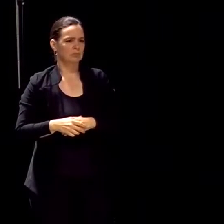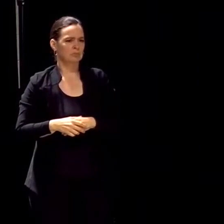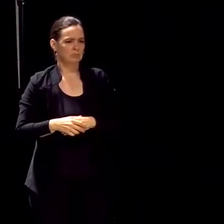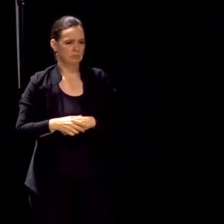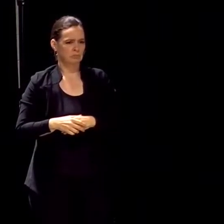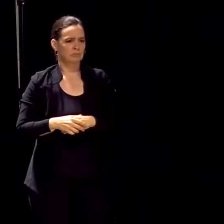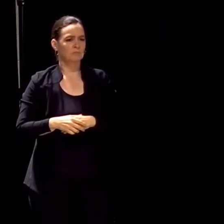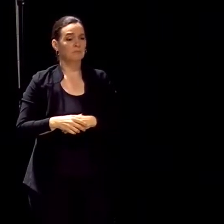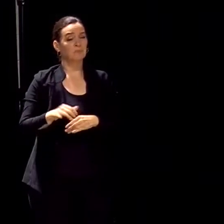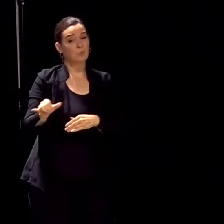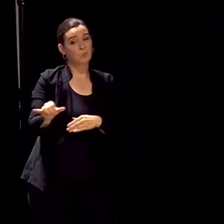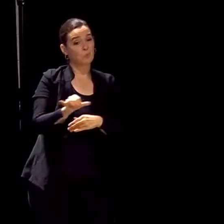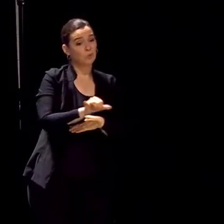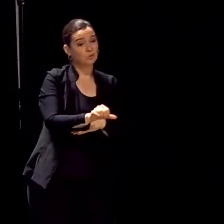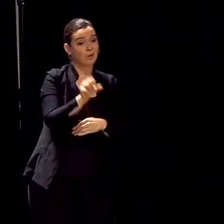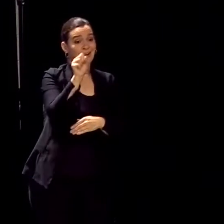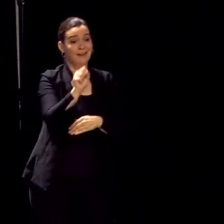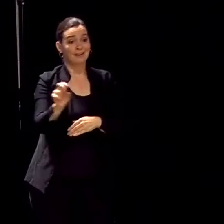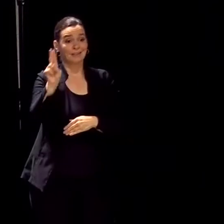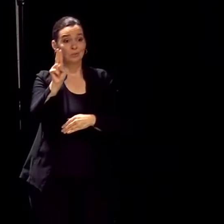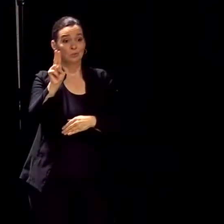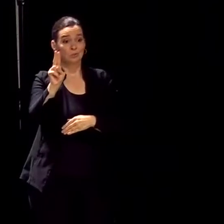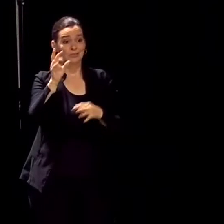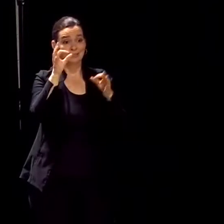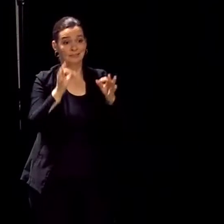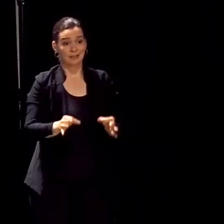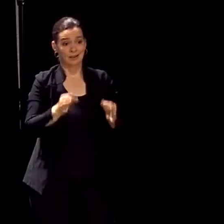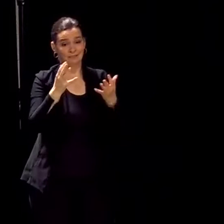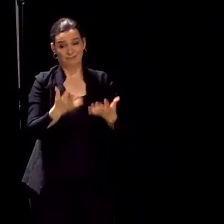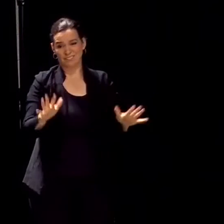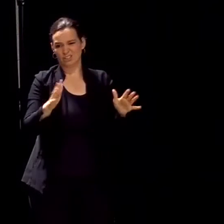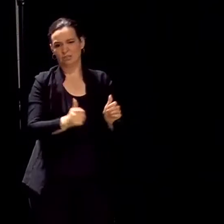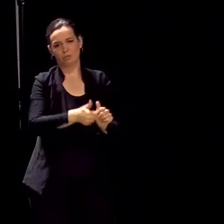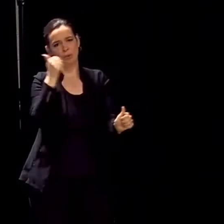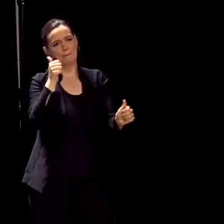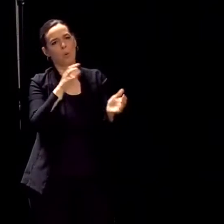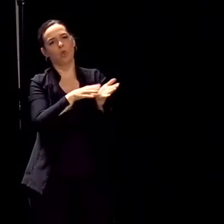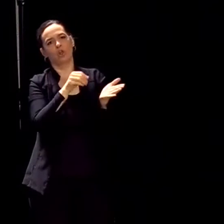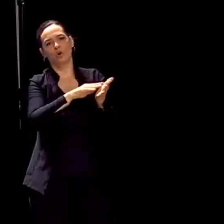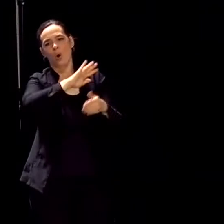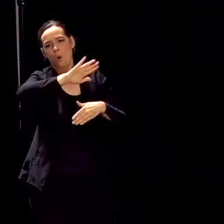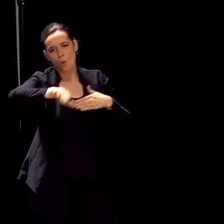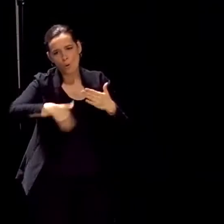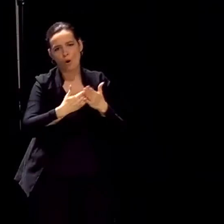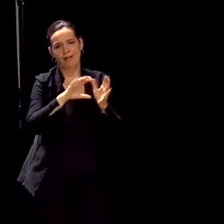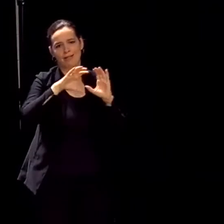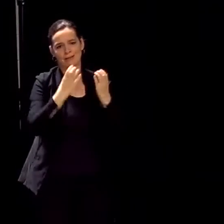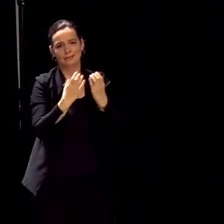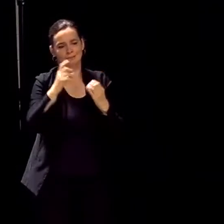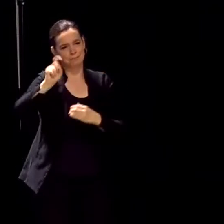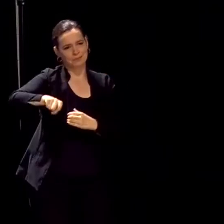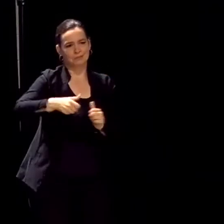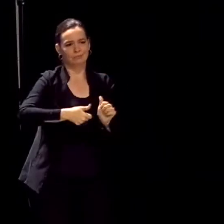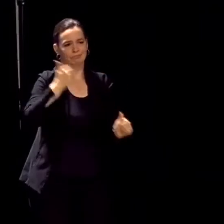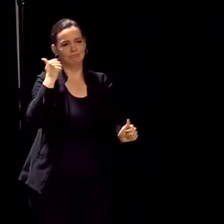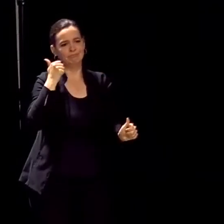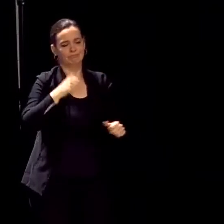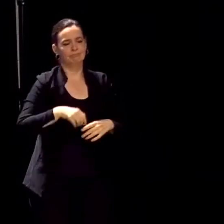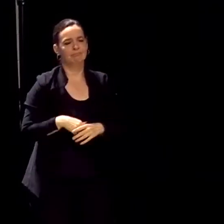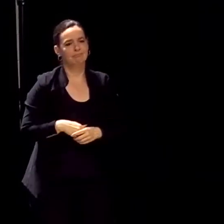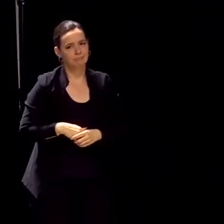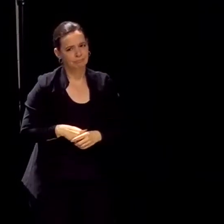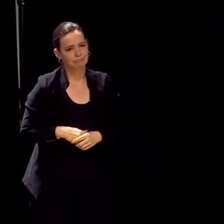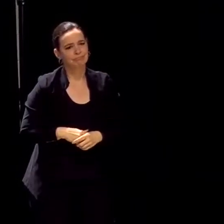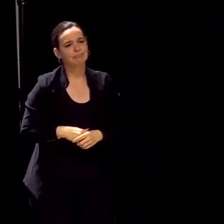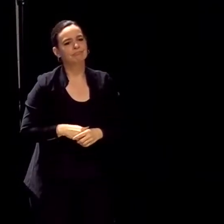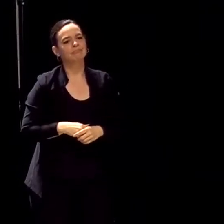decided to go to remote learning. Before at the university, when we had cases, they were targeted via